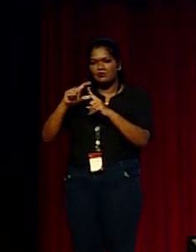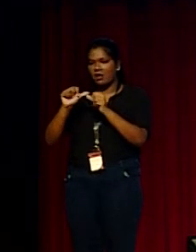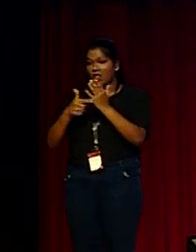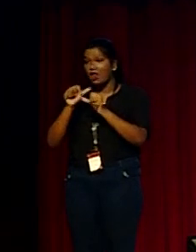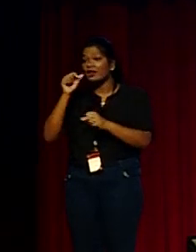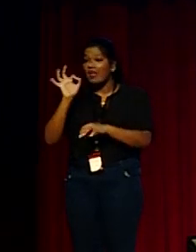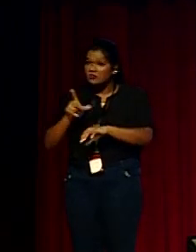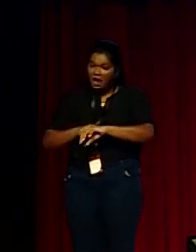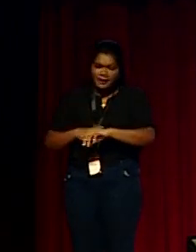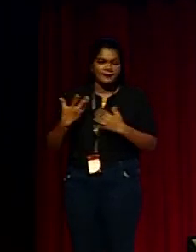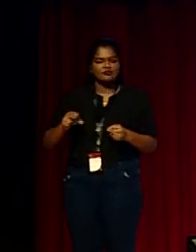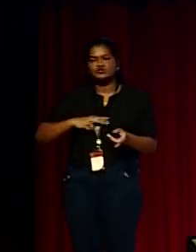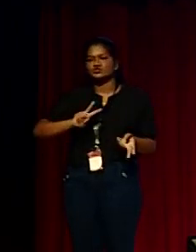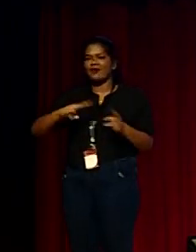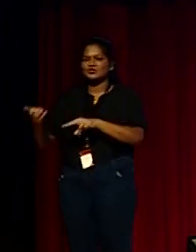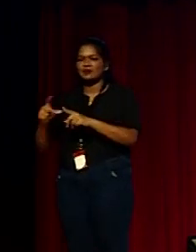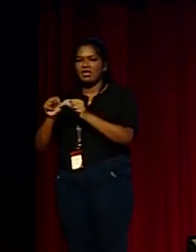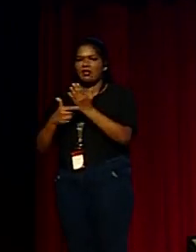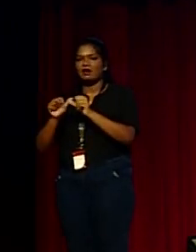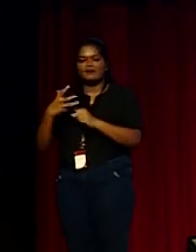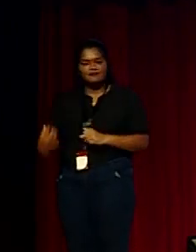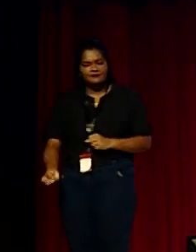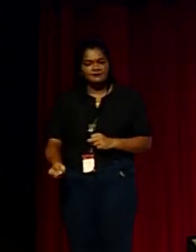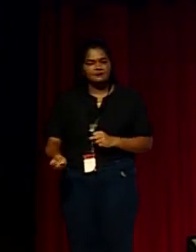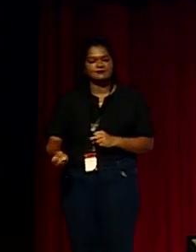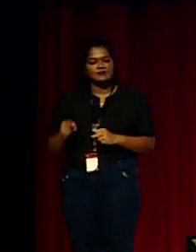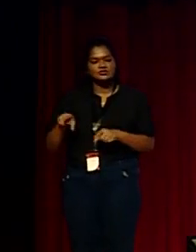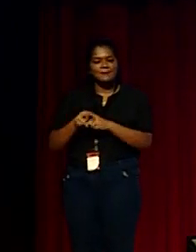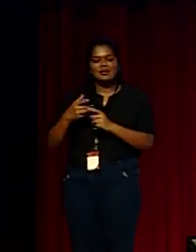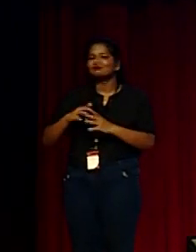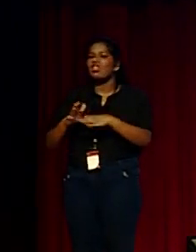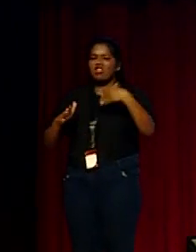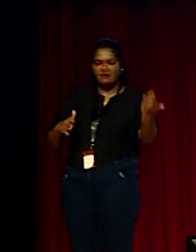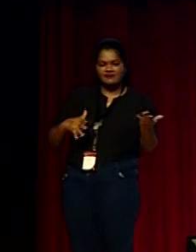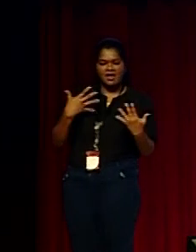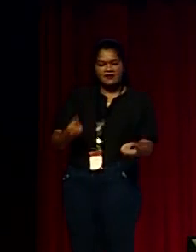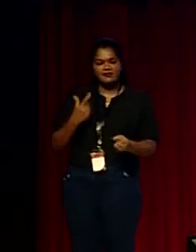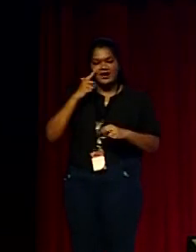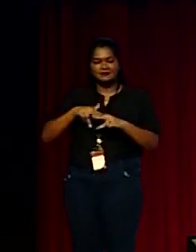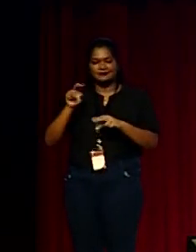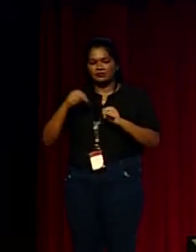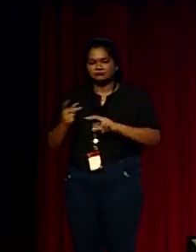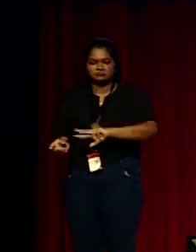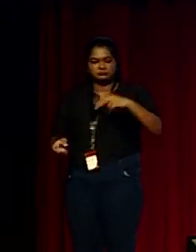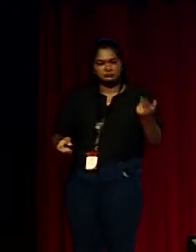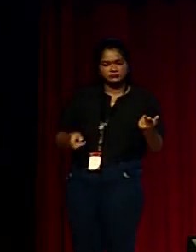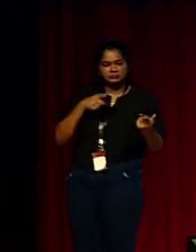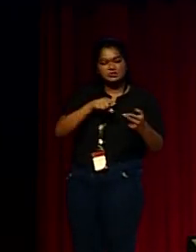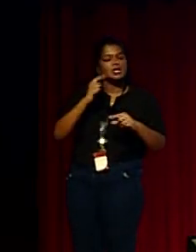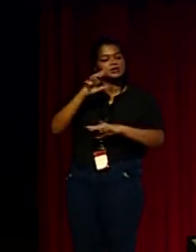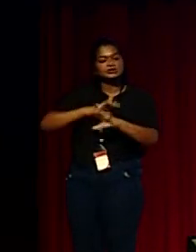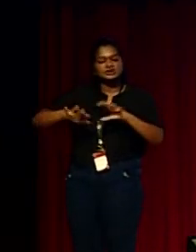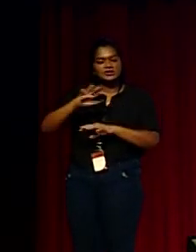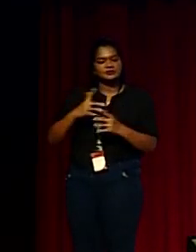time and transfer those real time data through live streaming layer to the user interface. And this user interface was designed